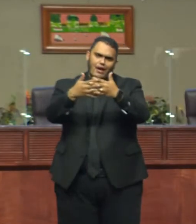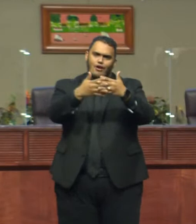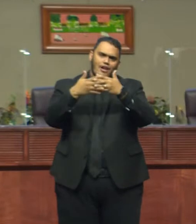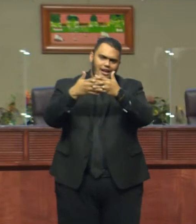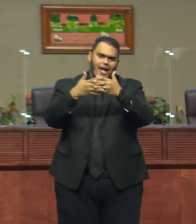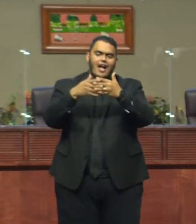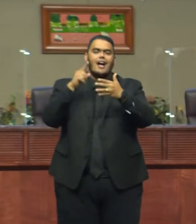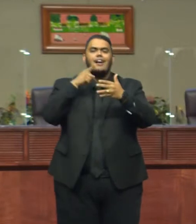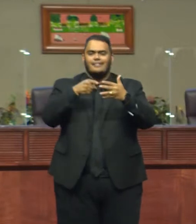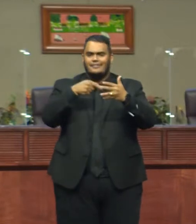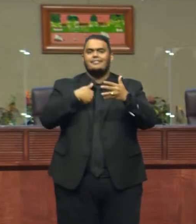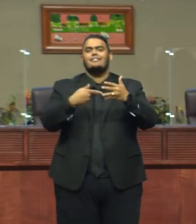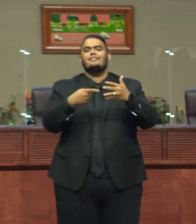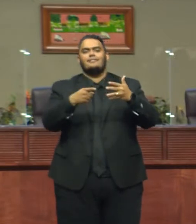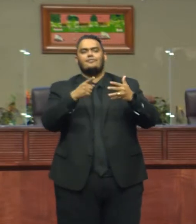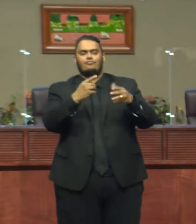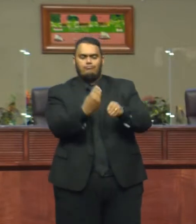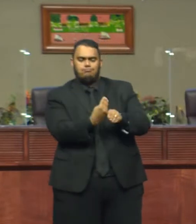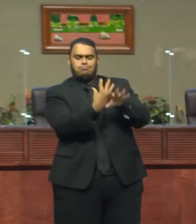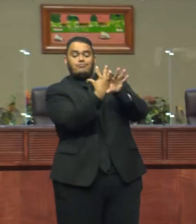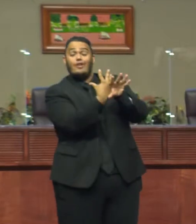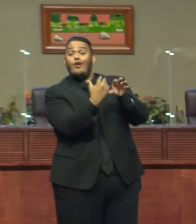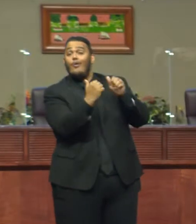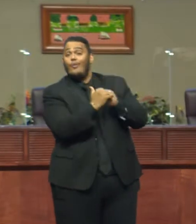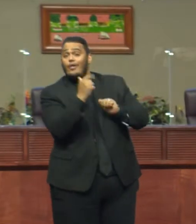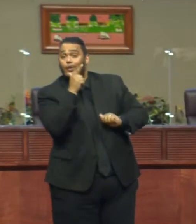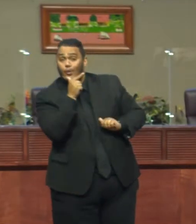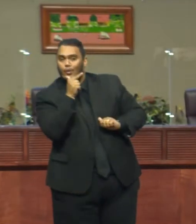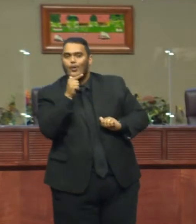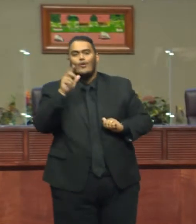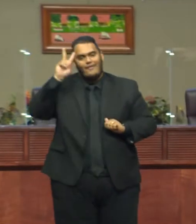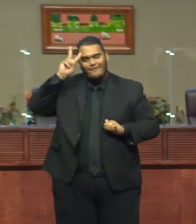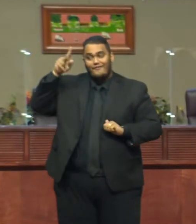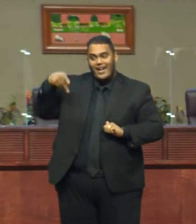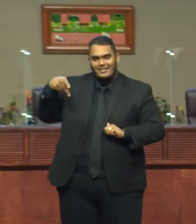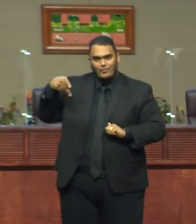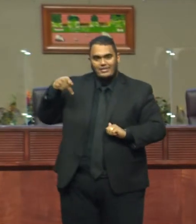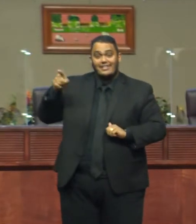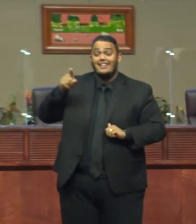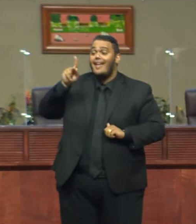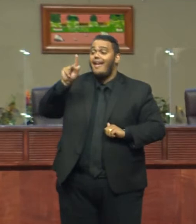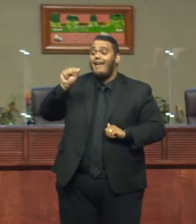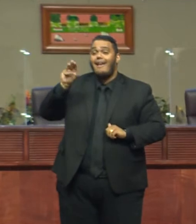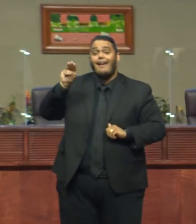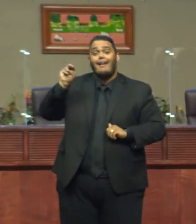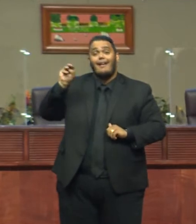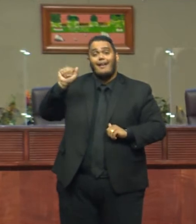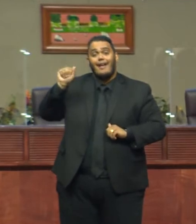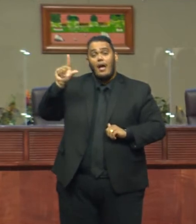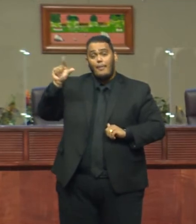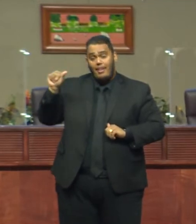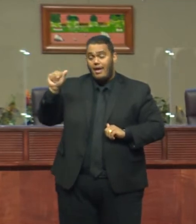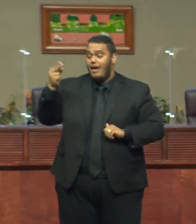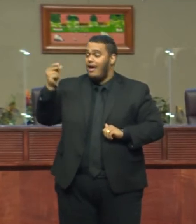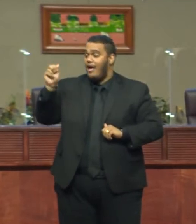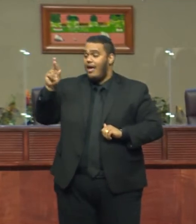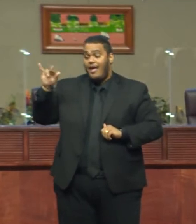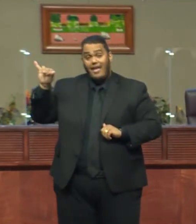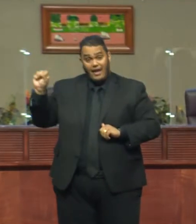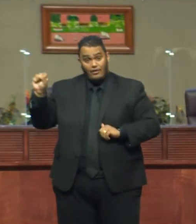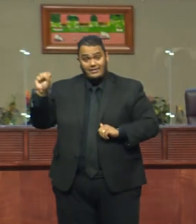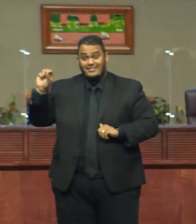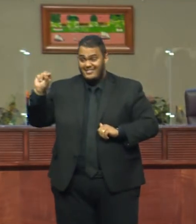Harris. The Vice President met with members of the African American Mayors Association from around the nation. It really was a